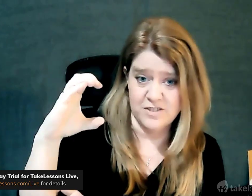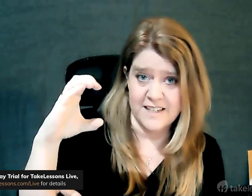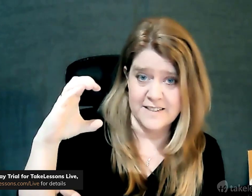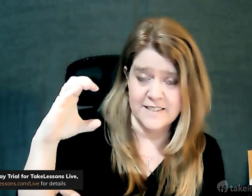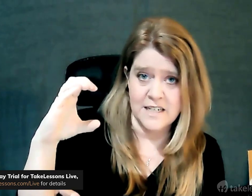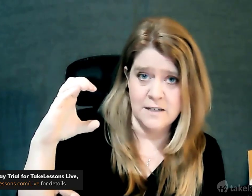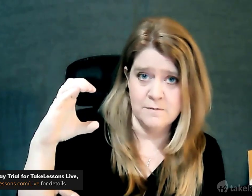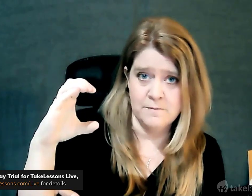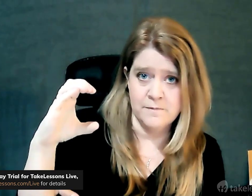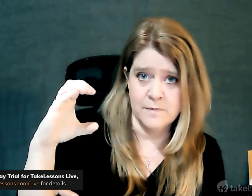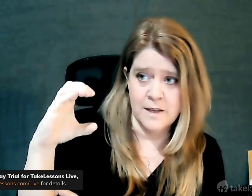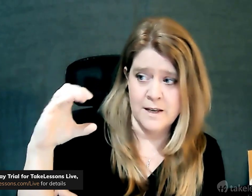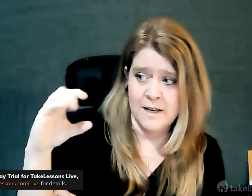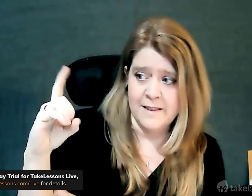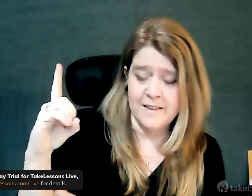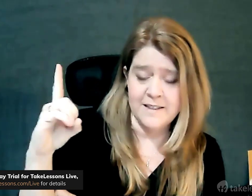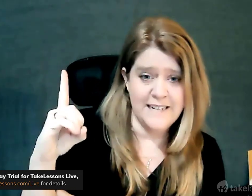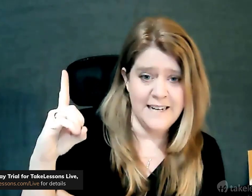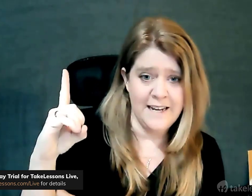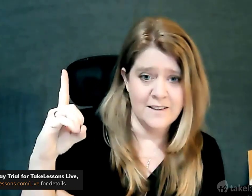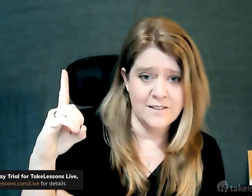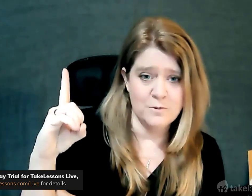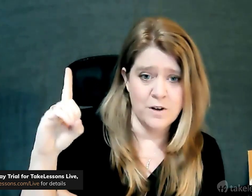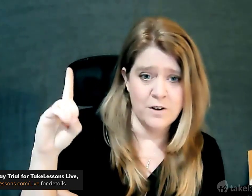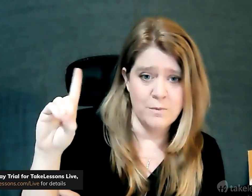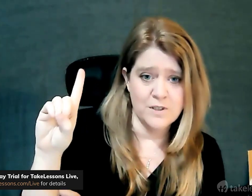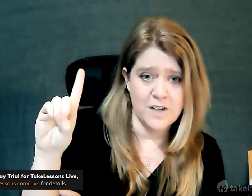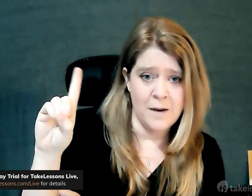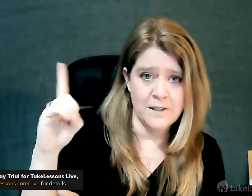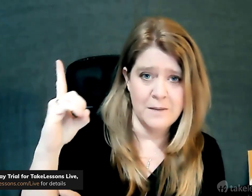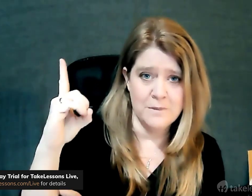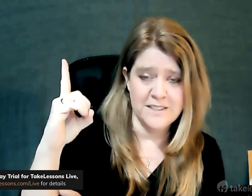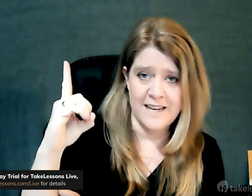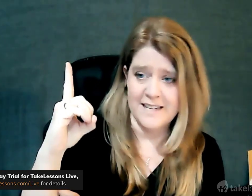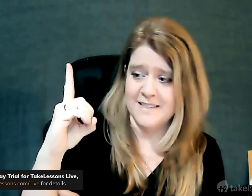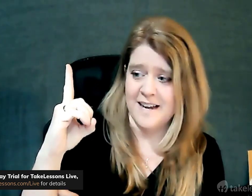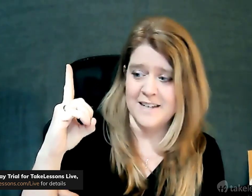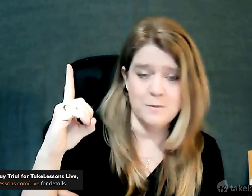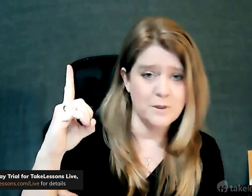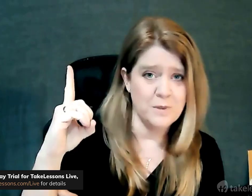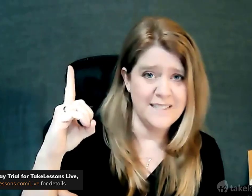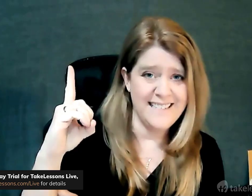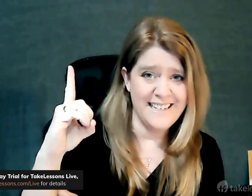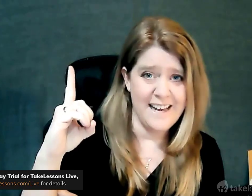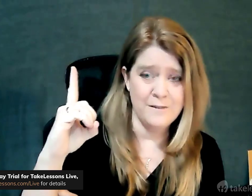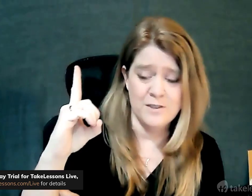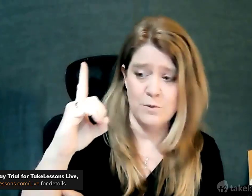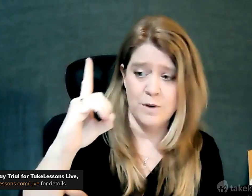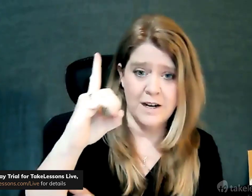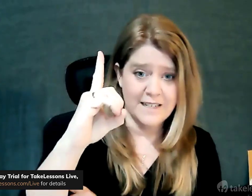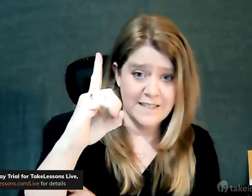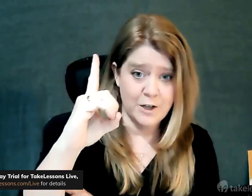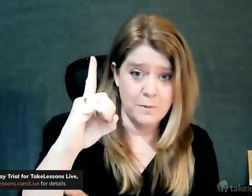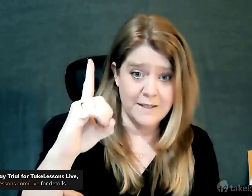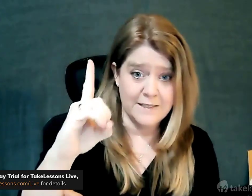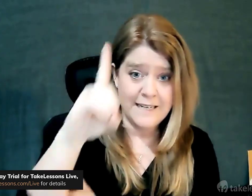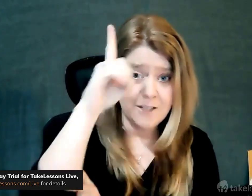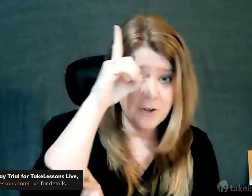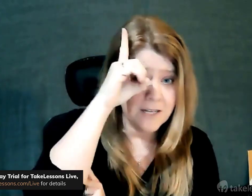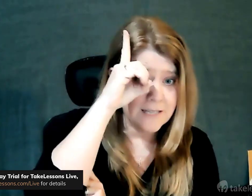C. The D, this is one of the most commonly mistaken signs between D and F. So what I can tell you about D, you can